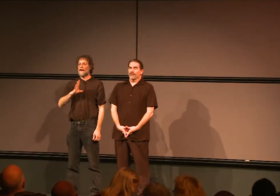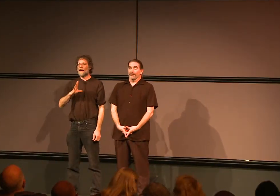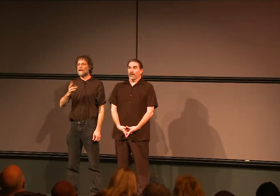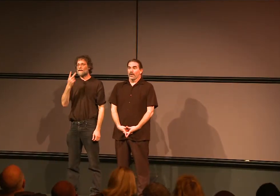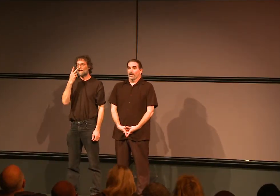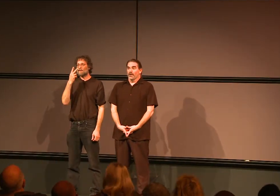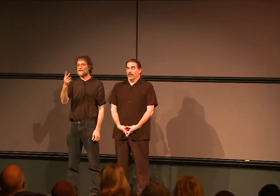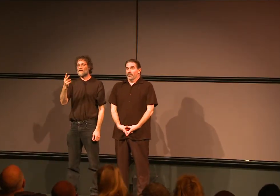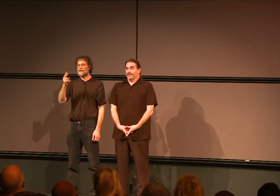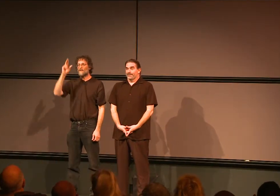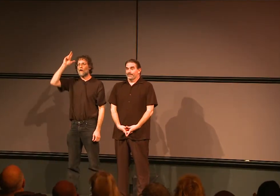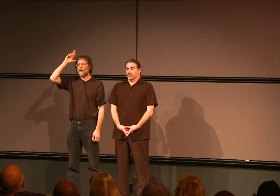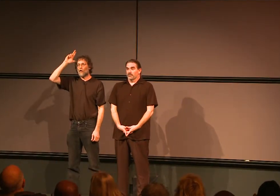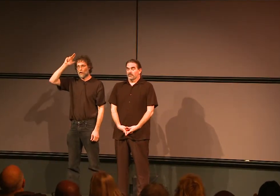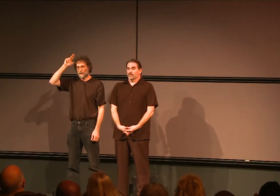Man sees horse.